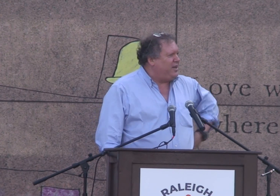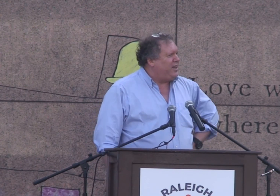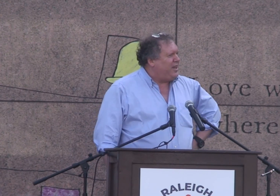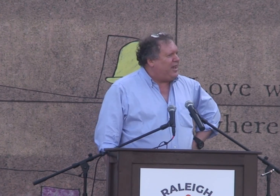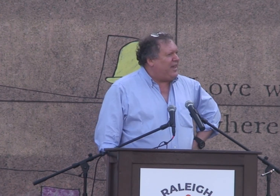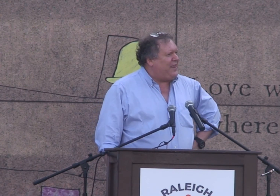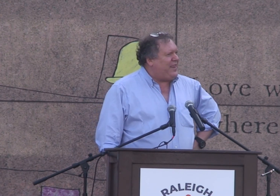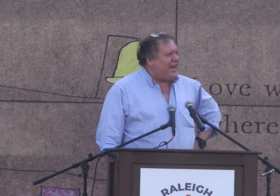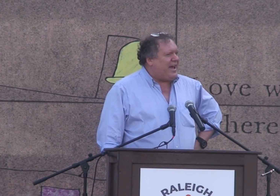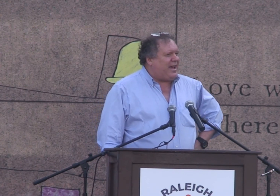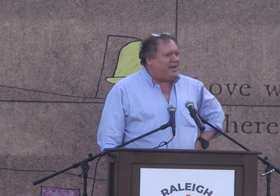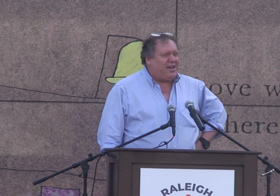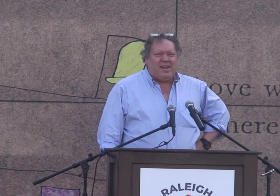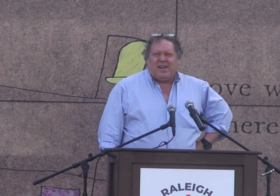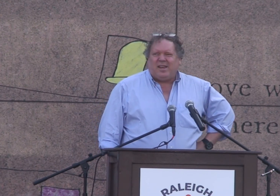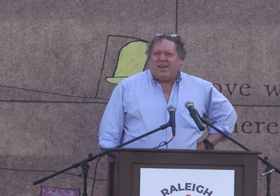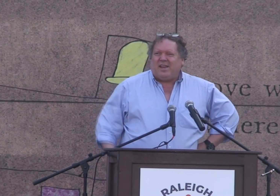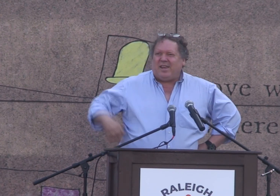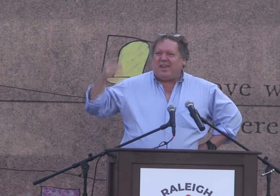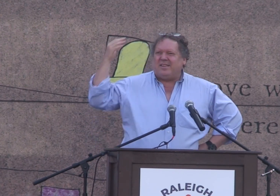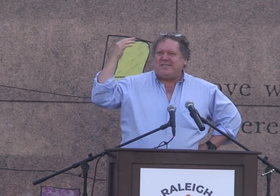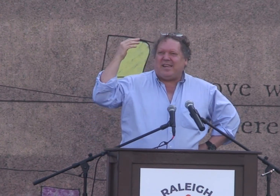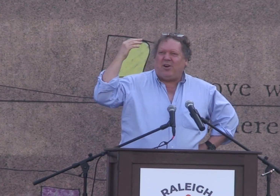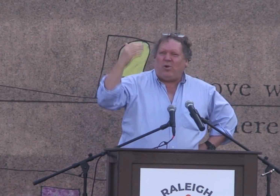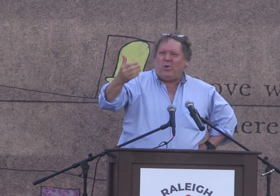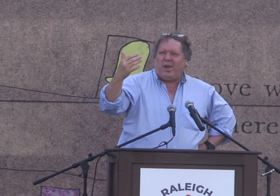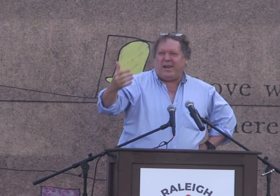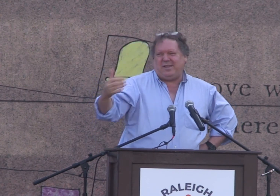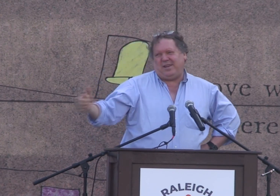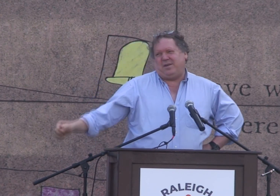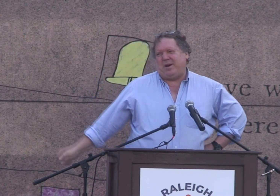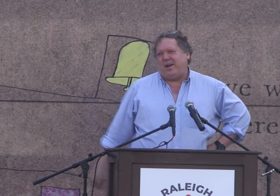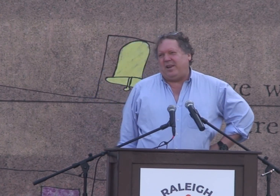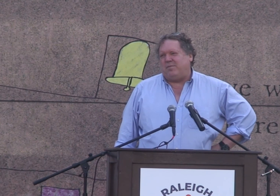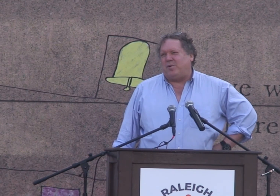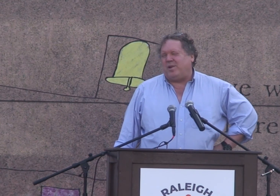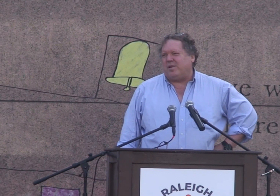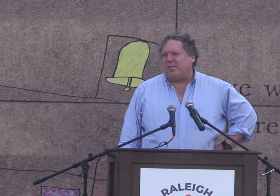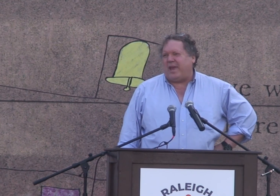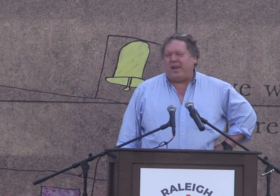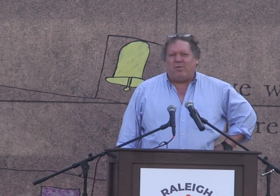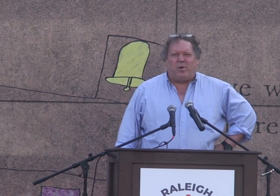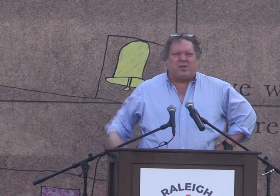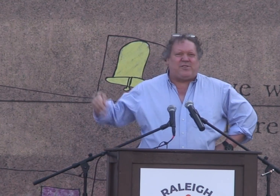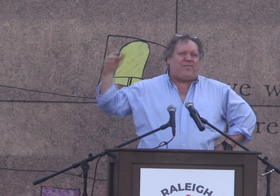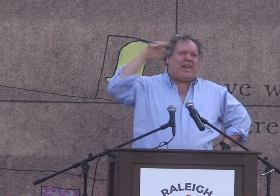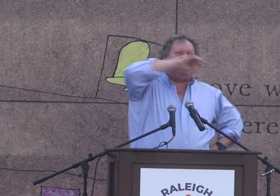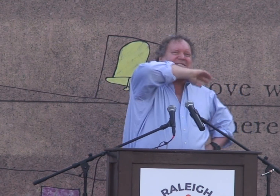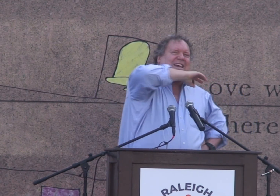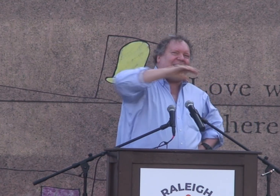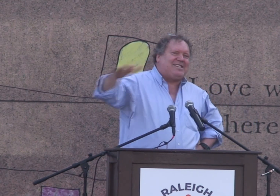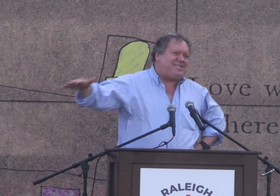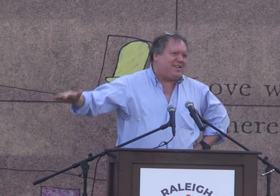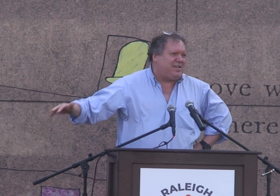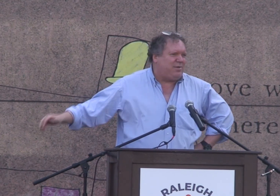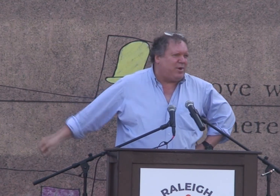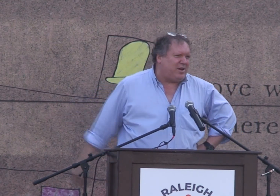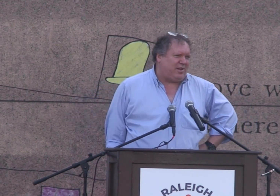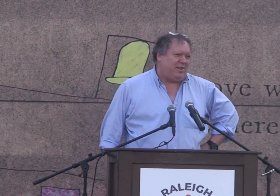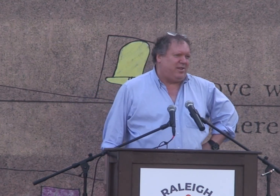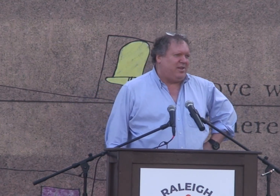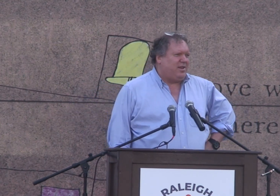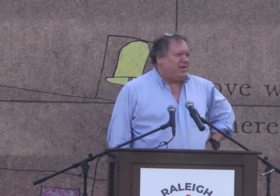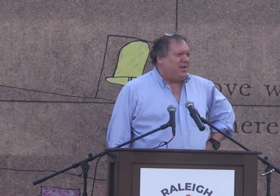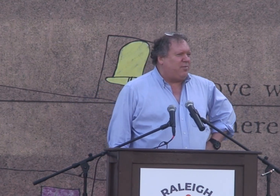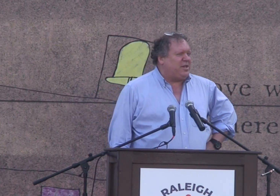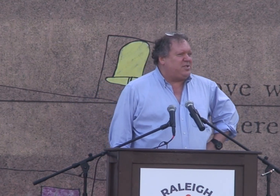diarrhea. And that is the whole idea behind Imodium. And it works fantastically